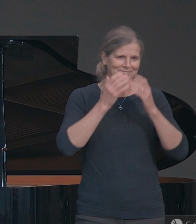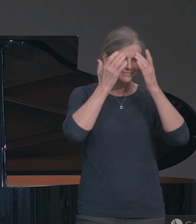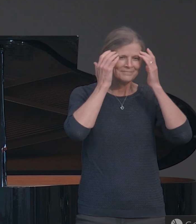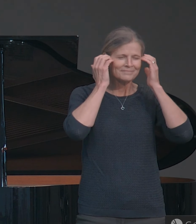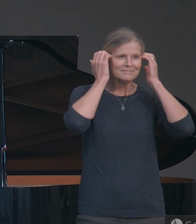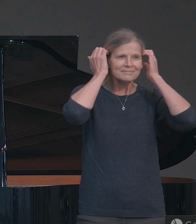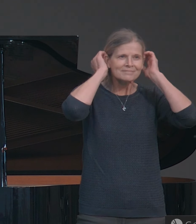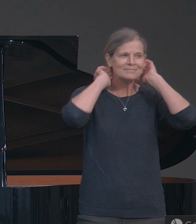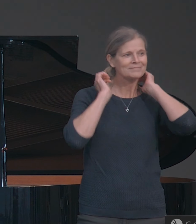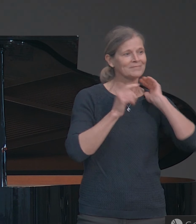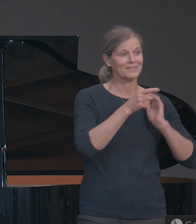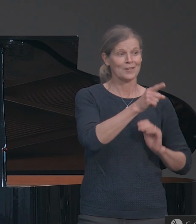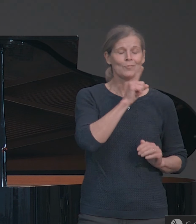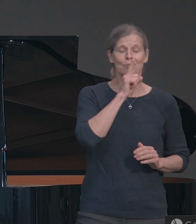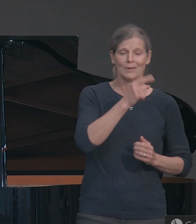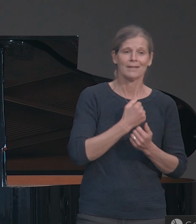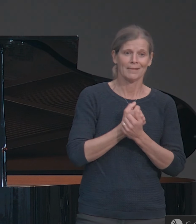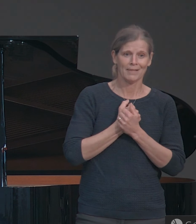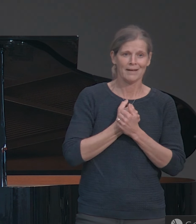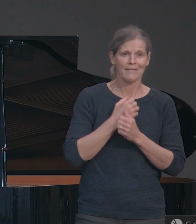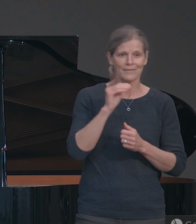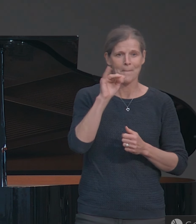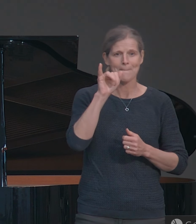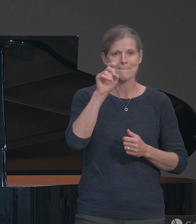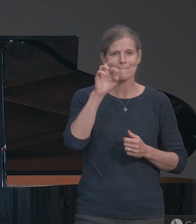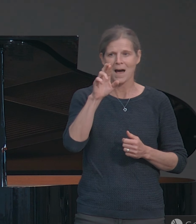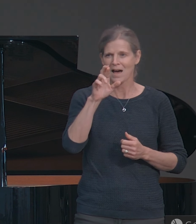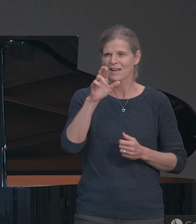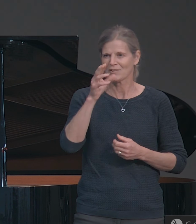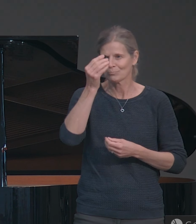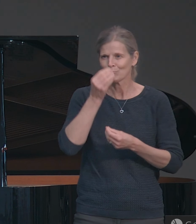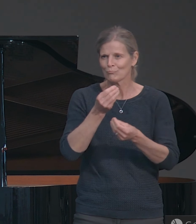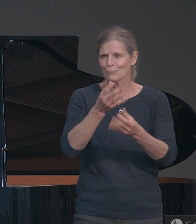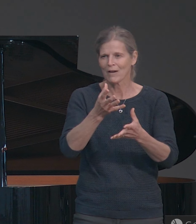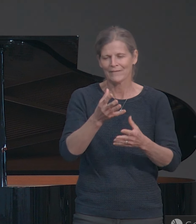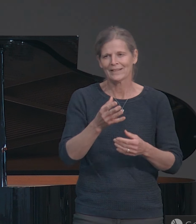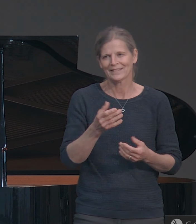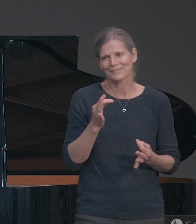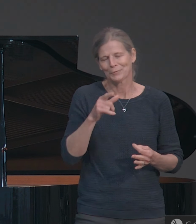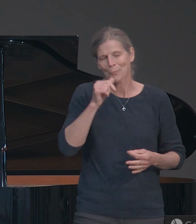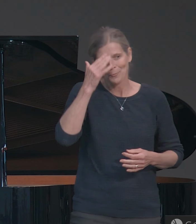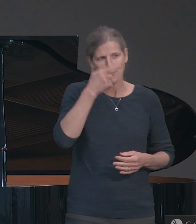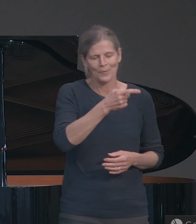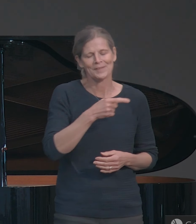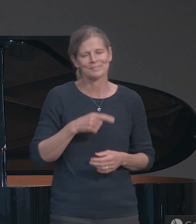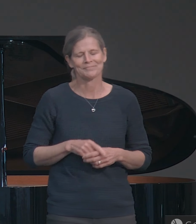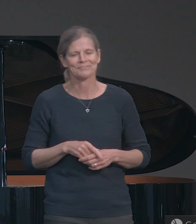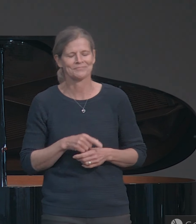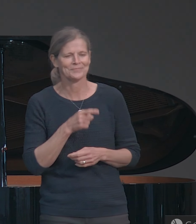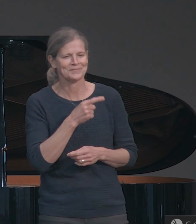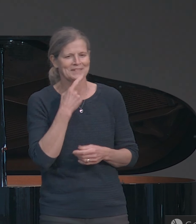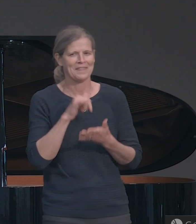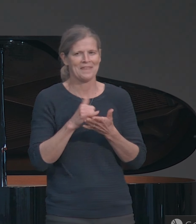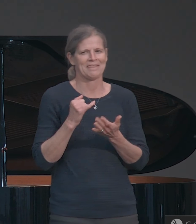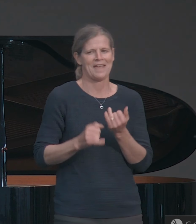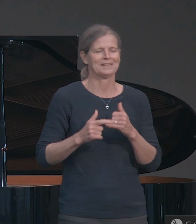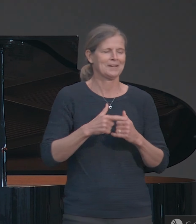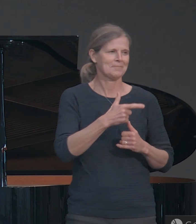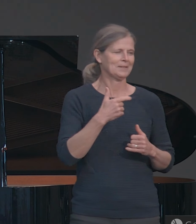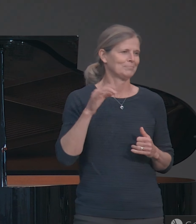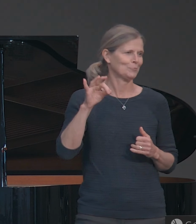He really does love the minor prophets, for those of you who don't know Brian well, and he said that the last time he preached.